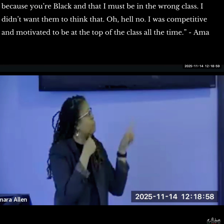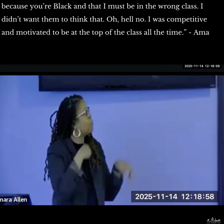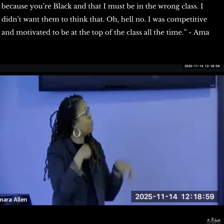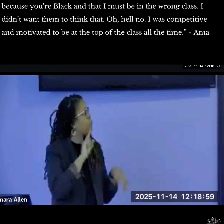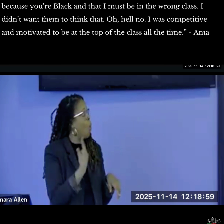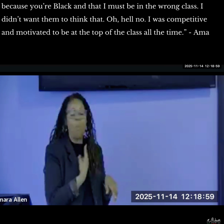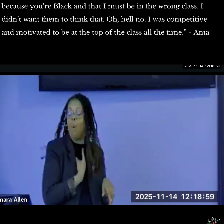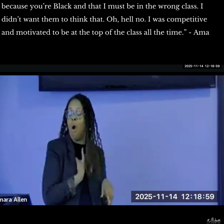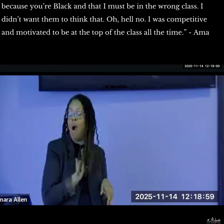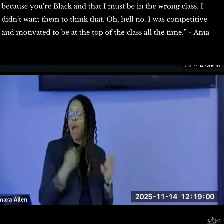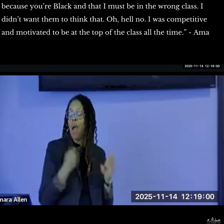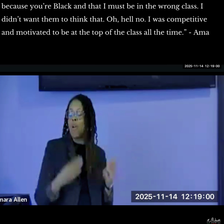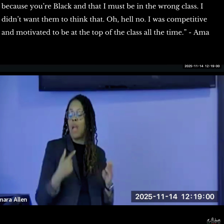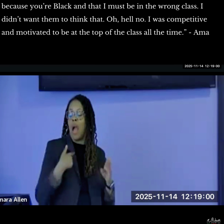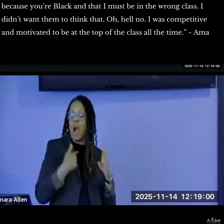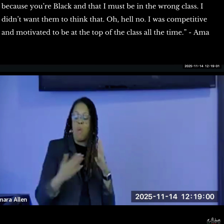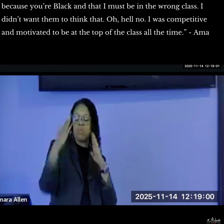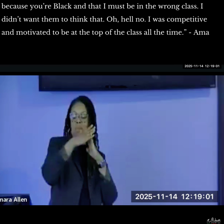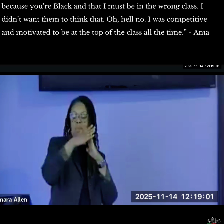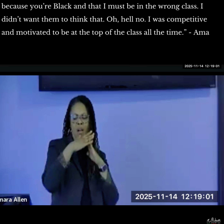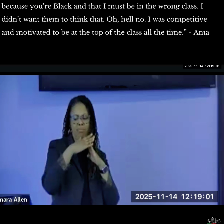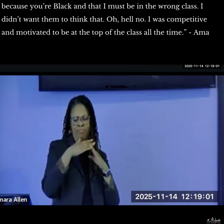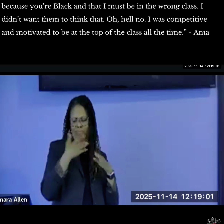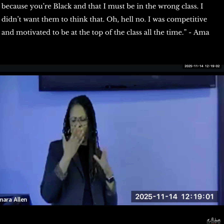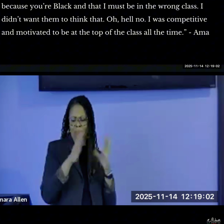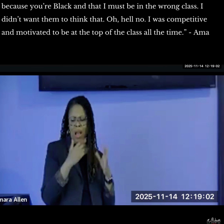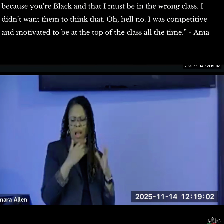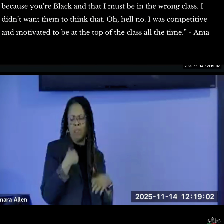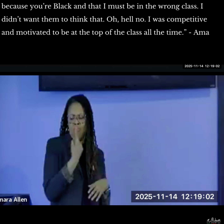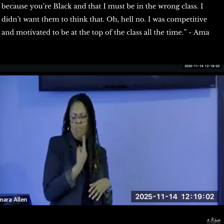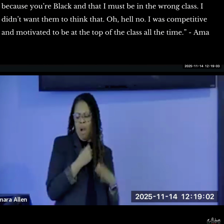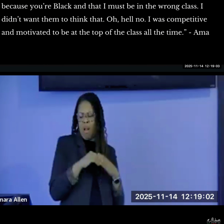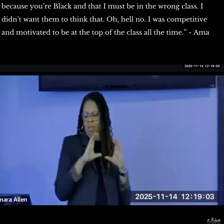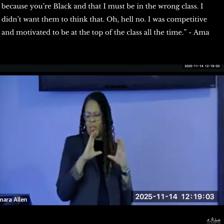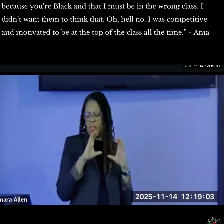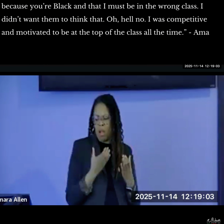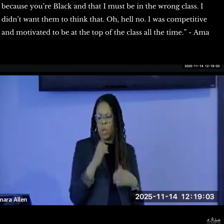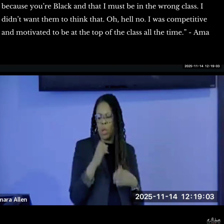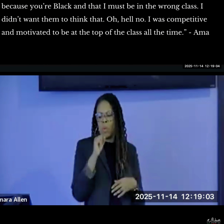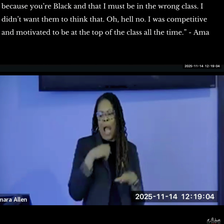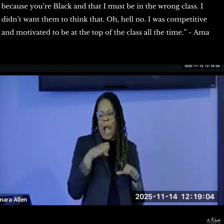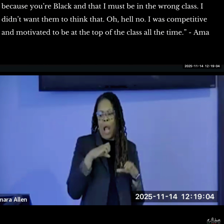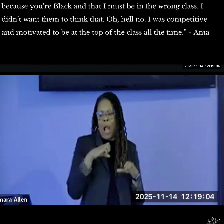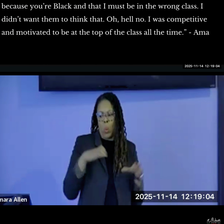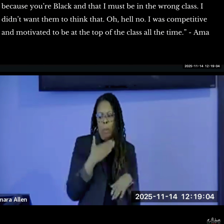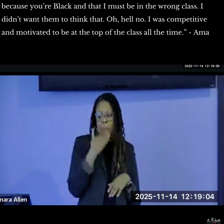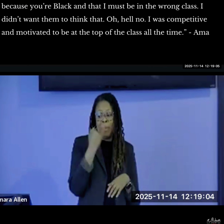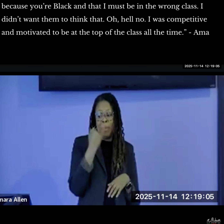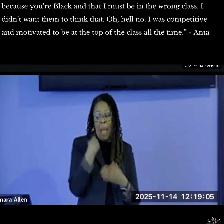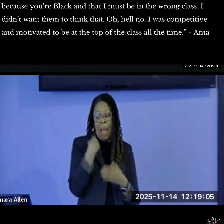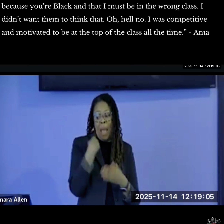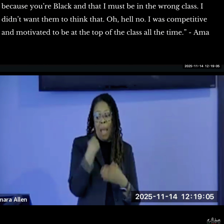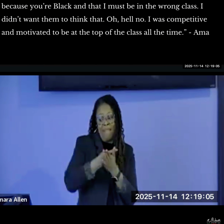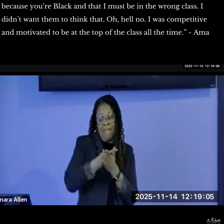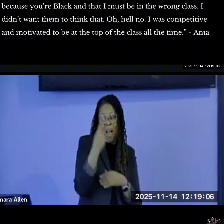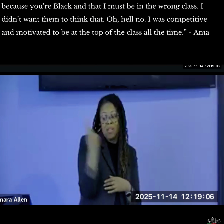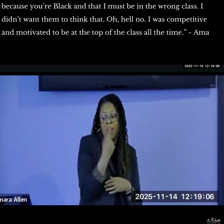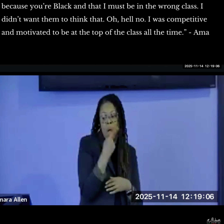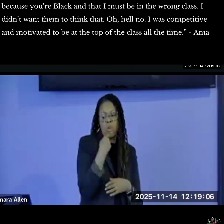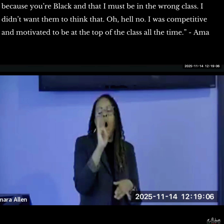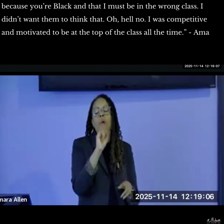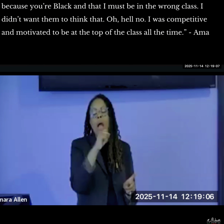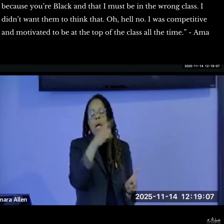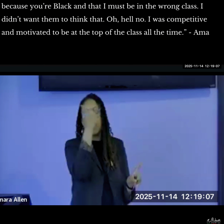And this is a quote from Amma. I was the only Black person in class, and I was top of the class. I was